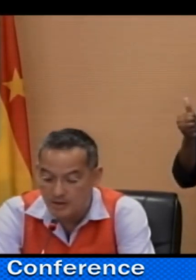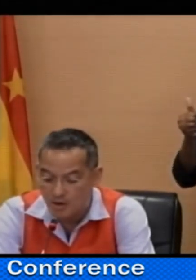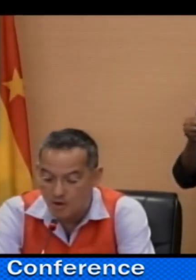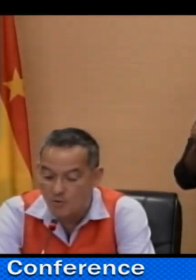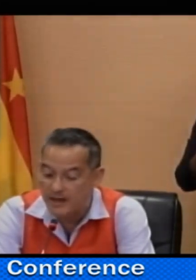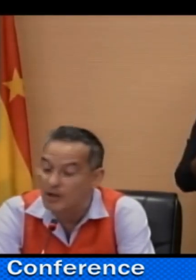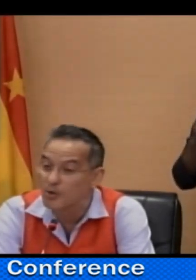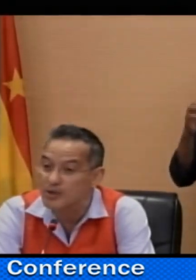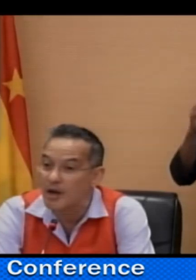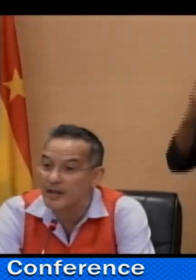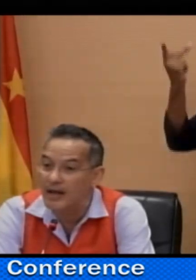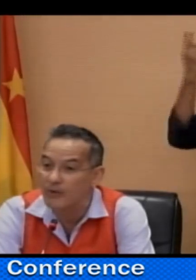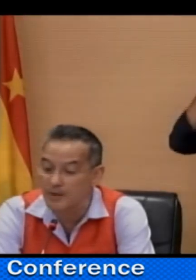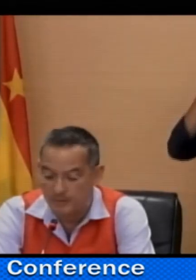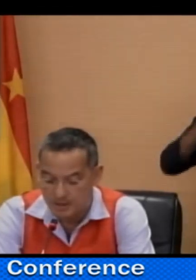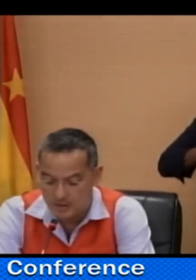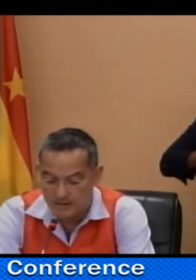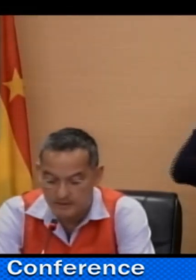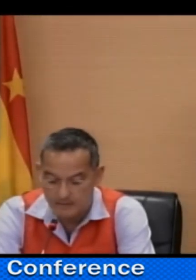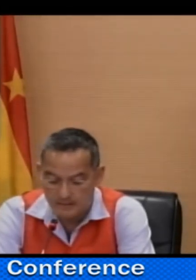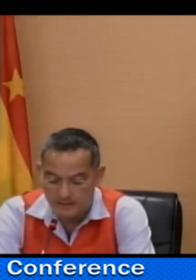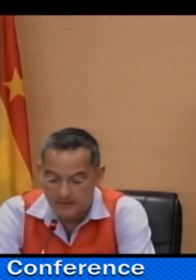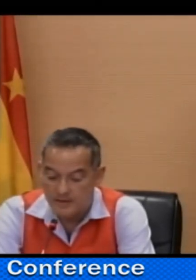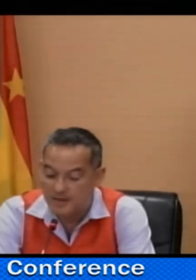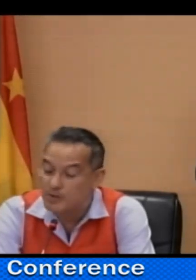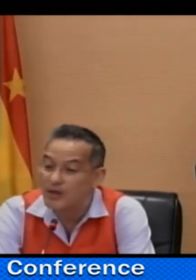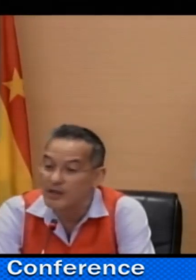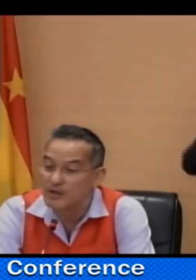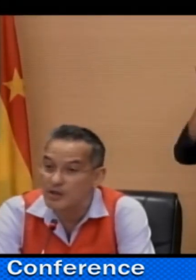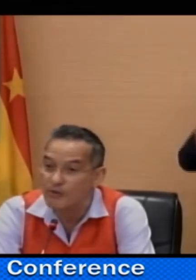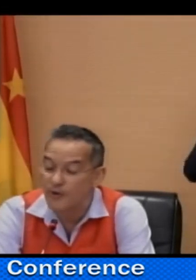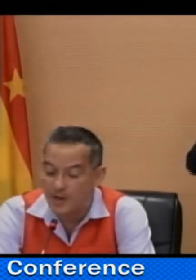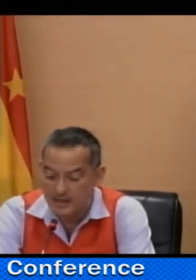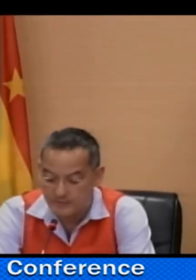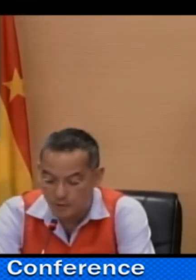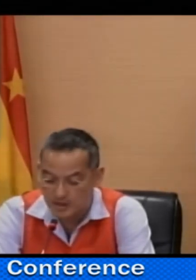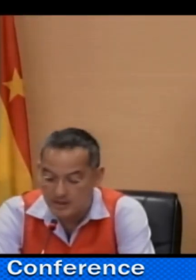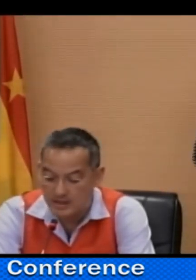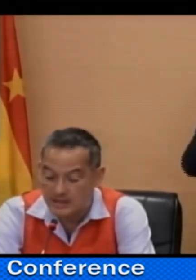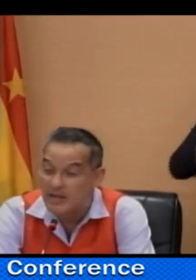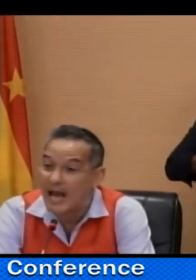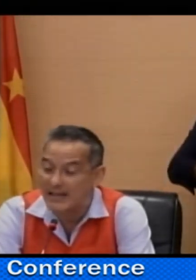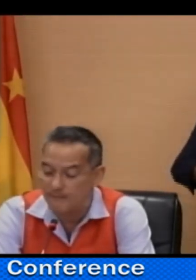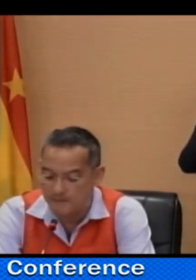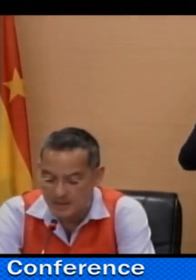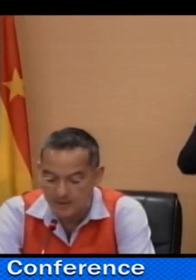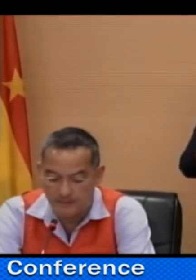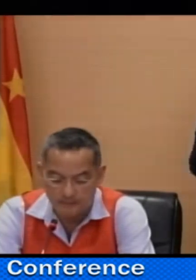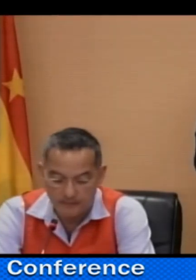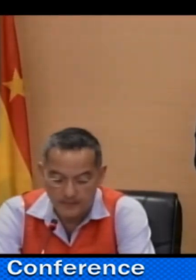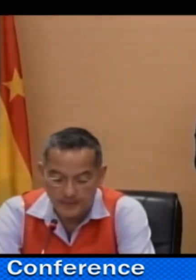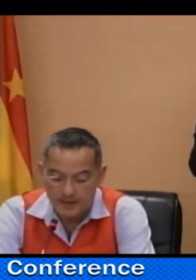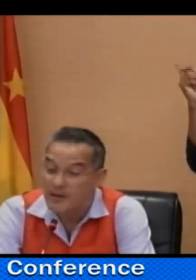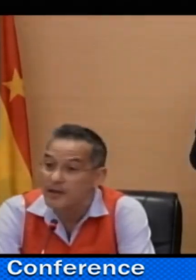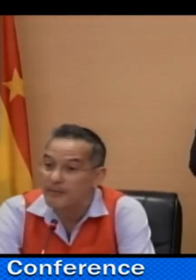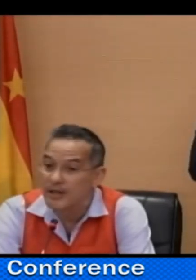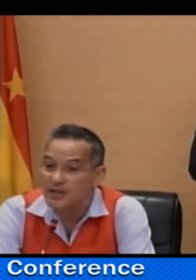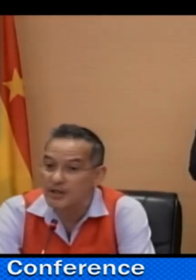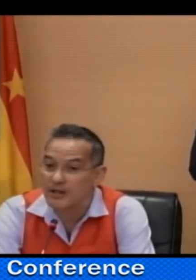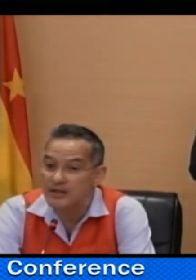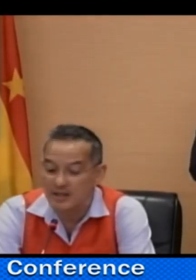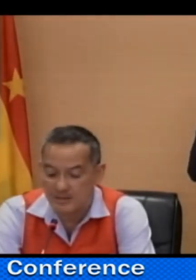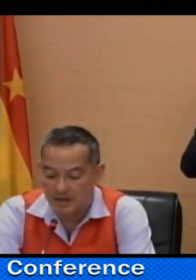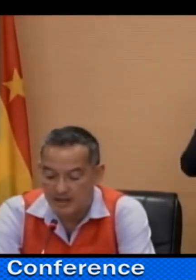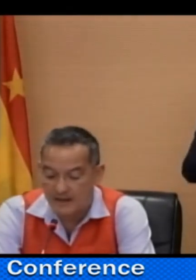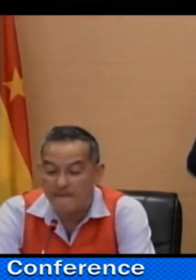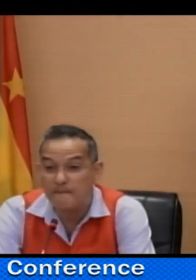individuals who were in close contact with the patient. This will continue for the next 14 days at minimum. The patient